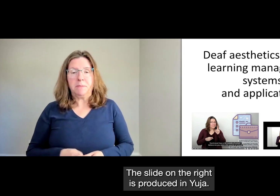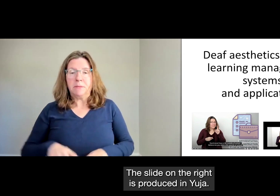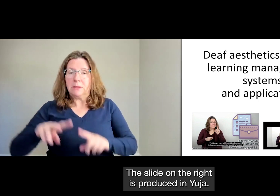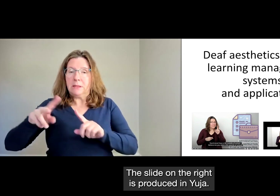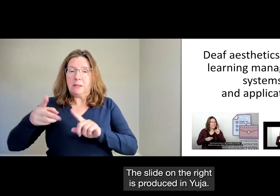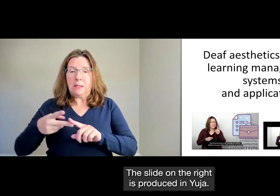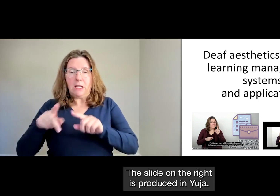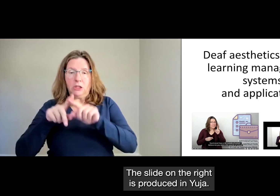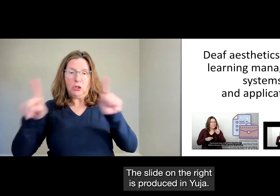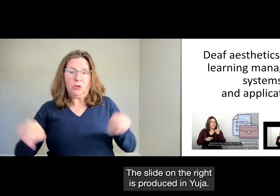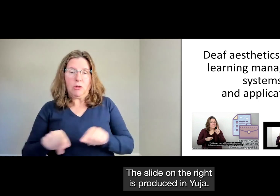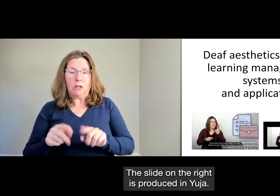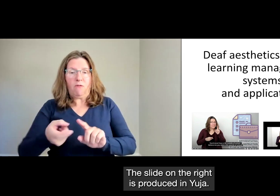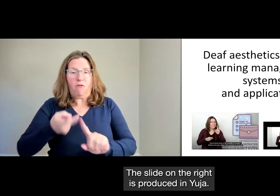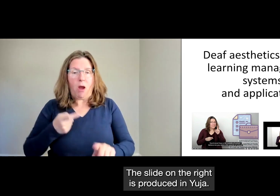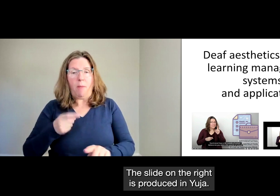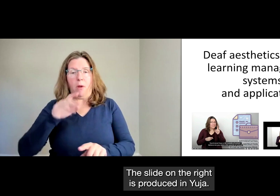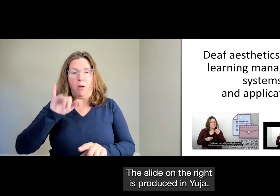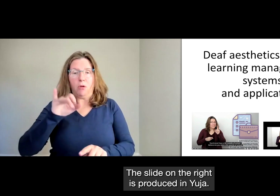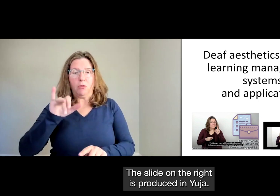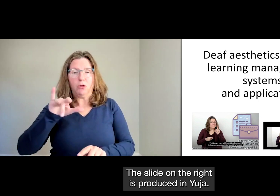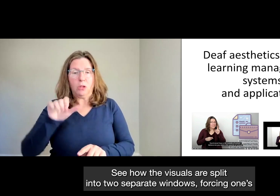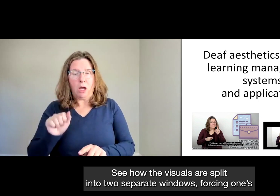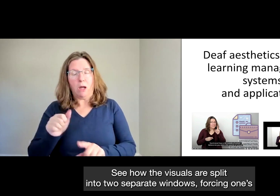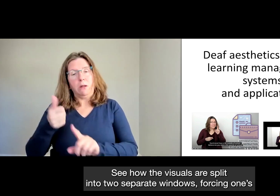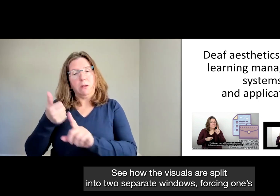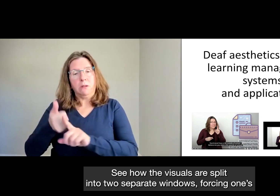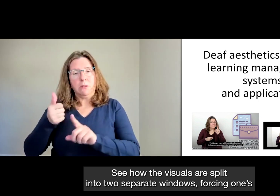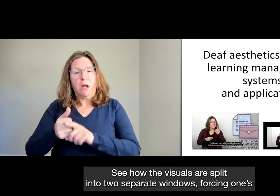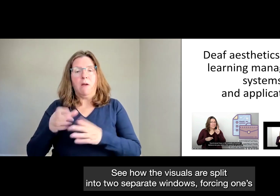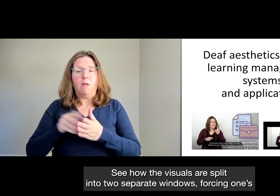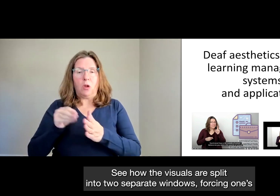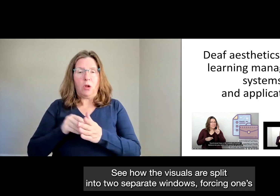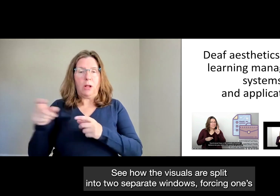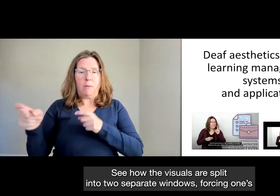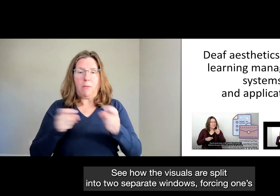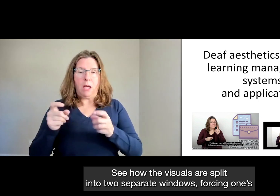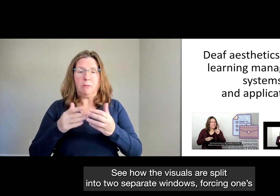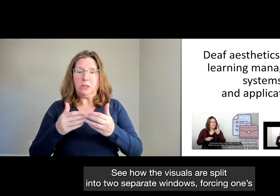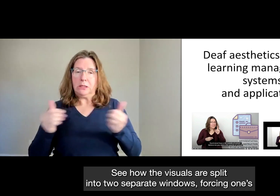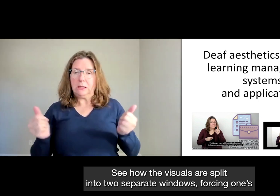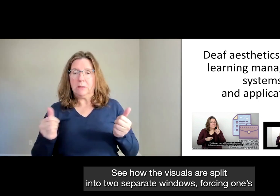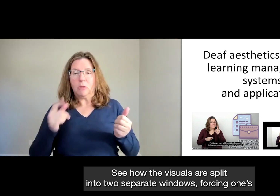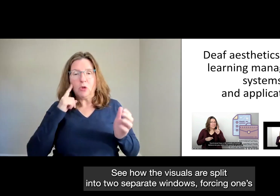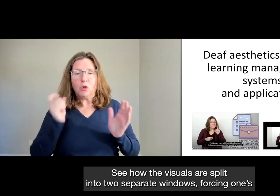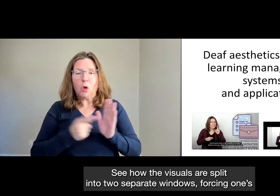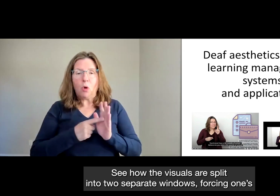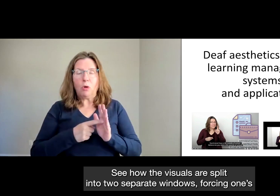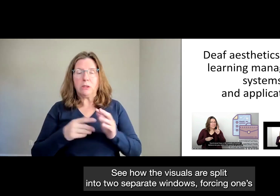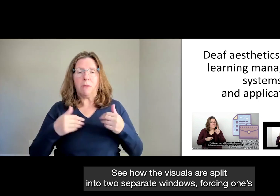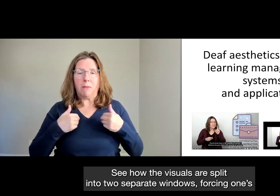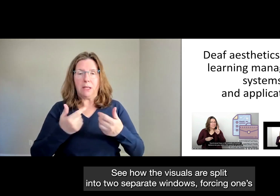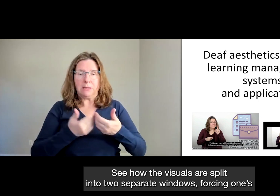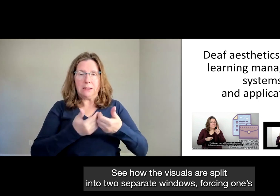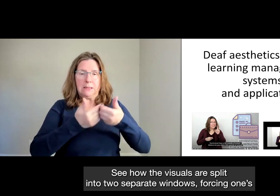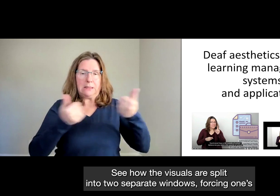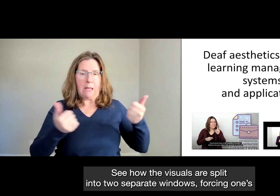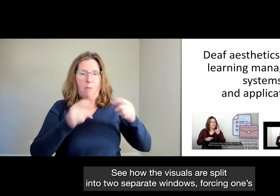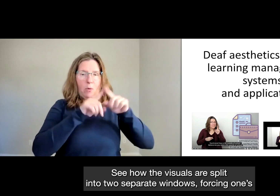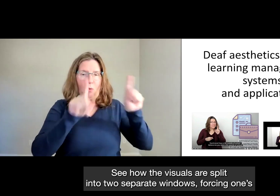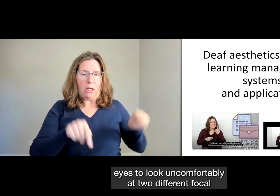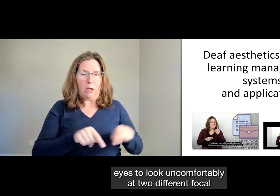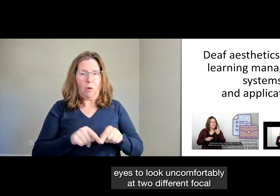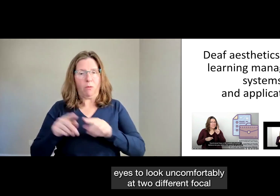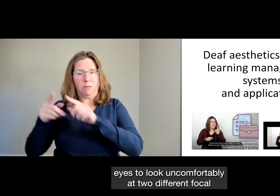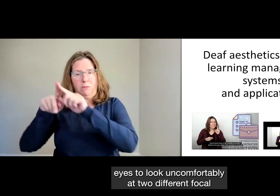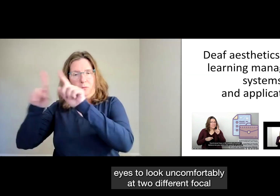The slide on the right is produced in Nuja. See how the visuals are split into two separate windows,